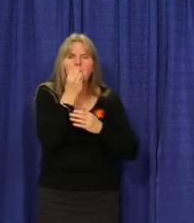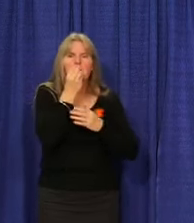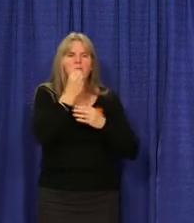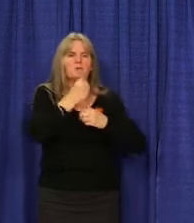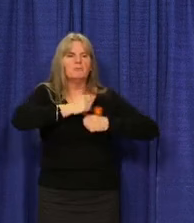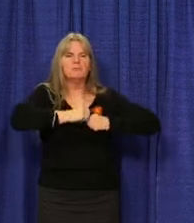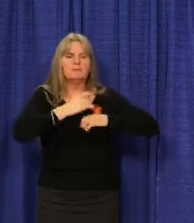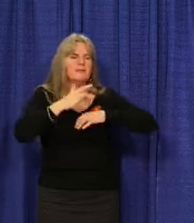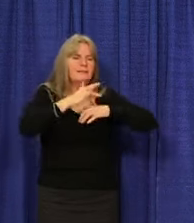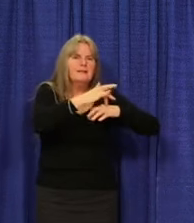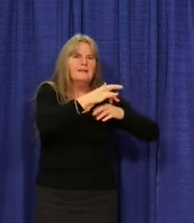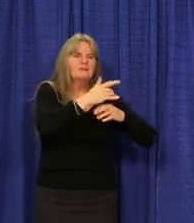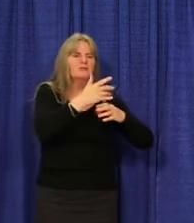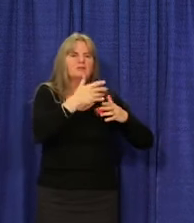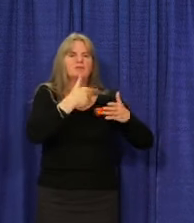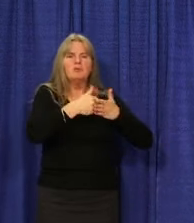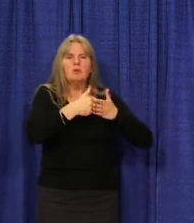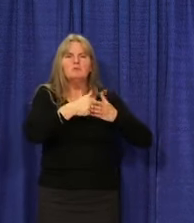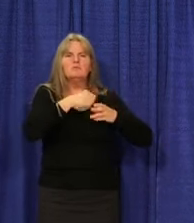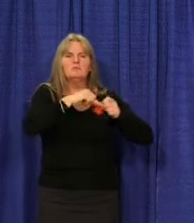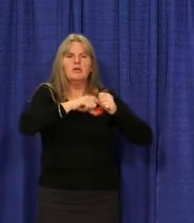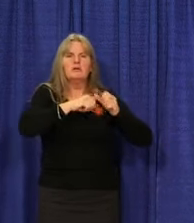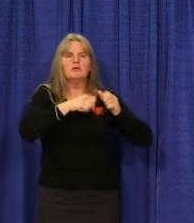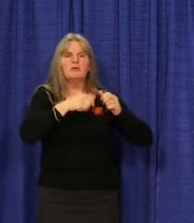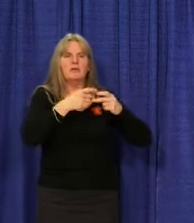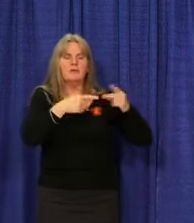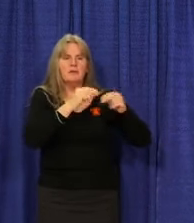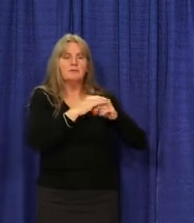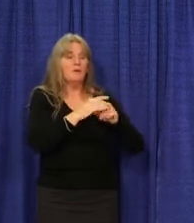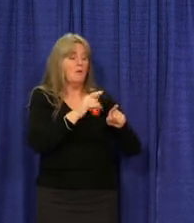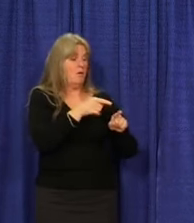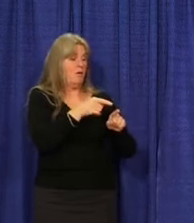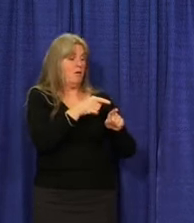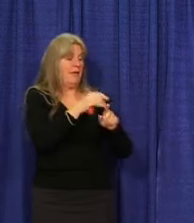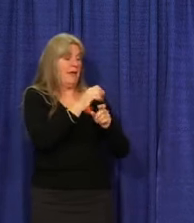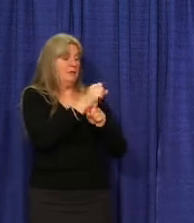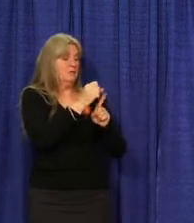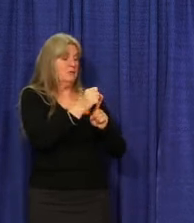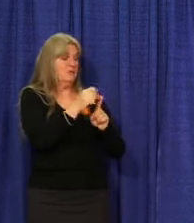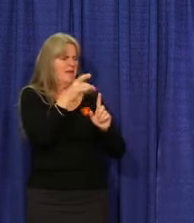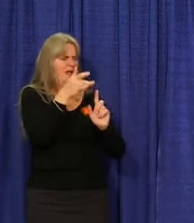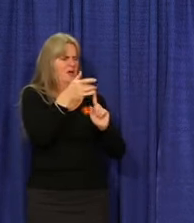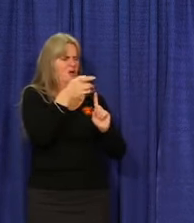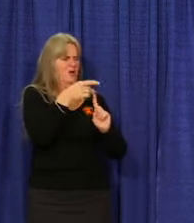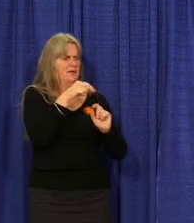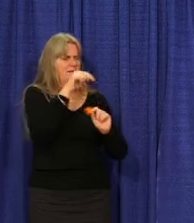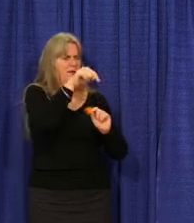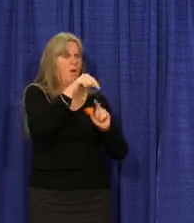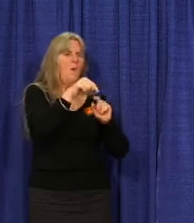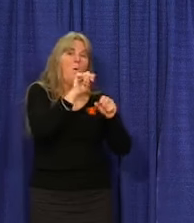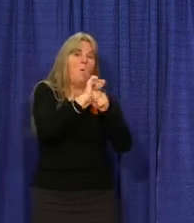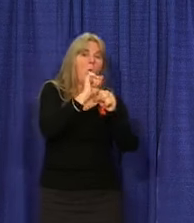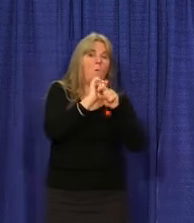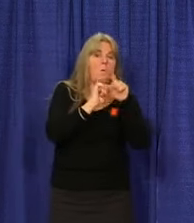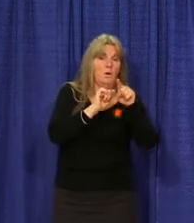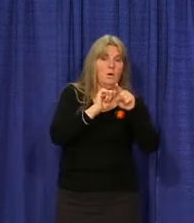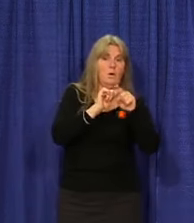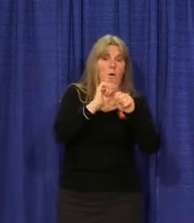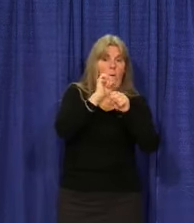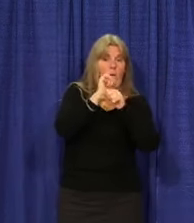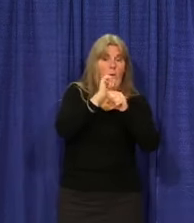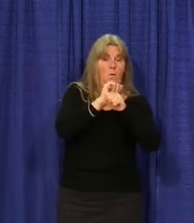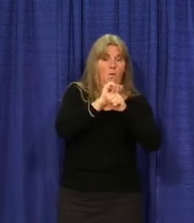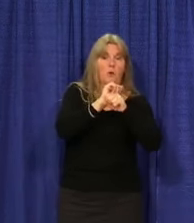space? Or was this a work contact? If it's a work contact, were workplace rules in